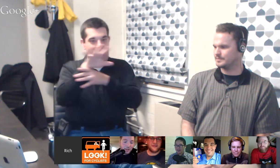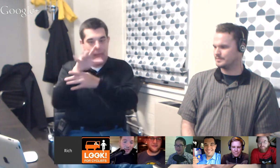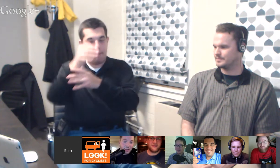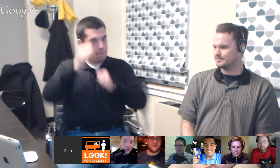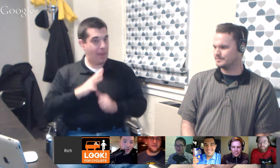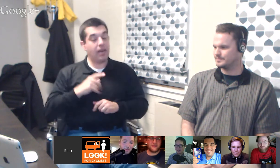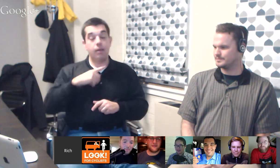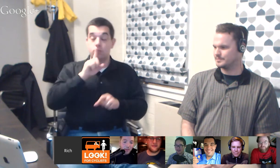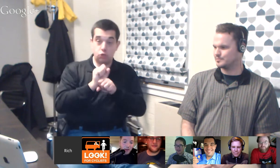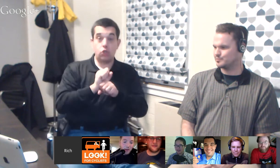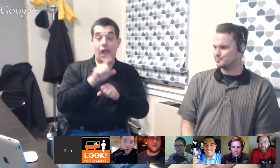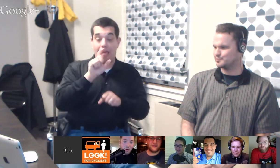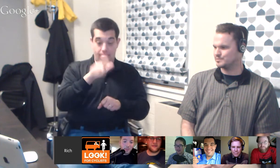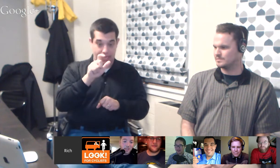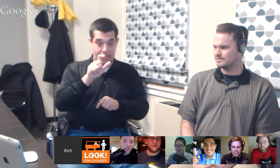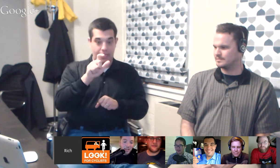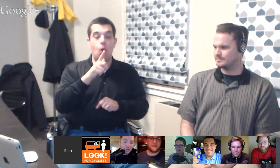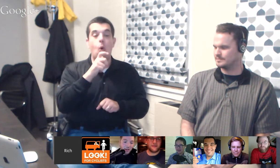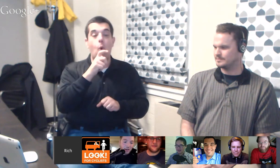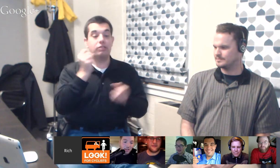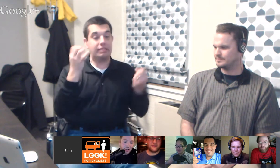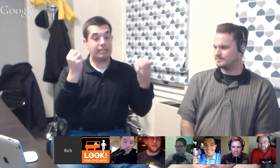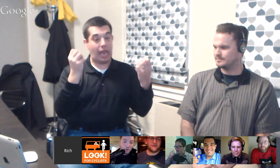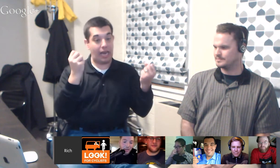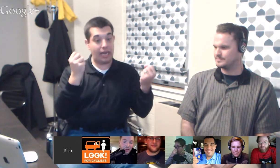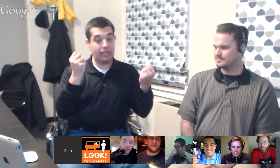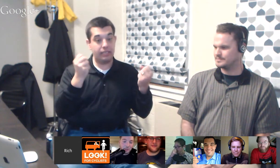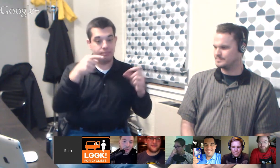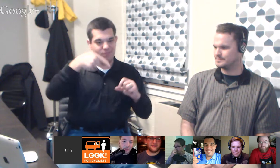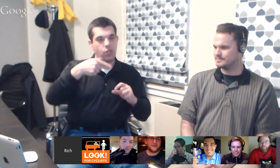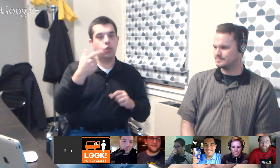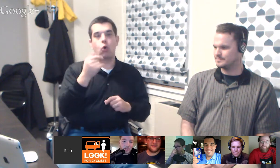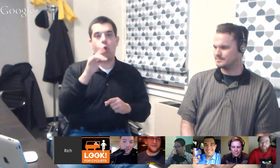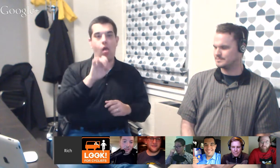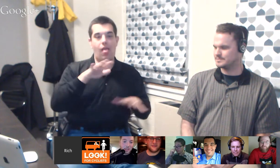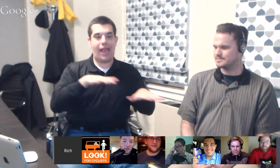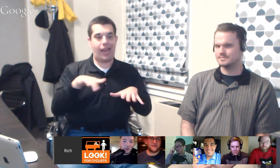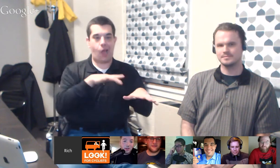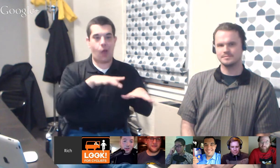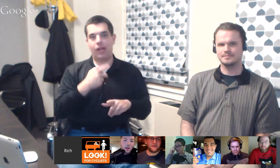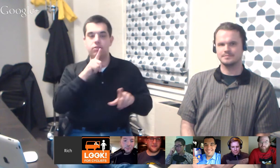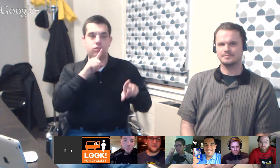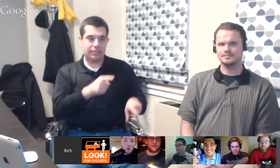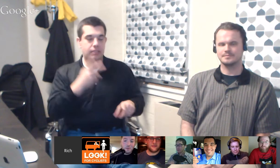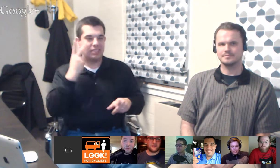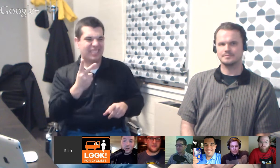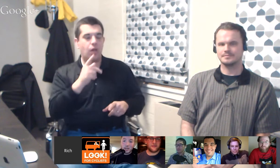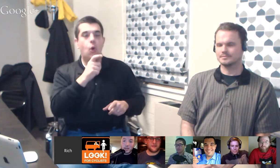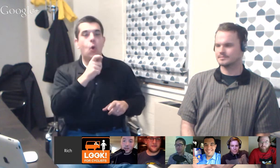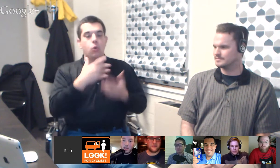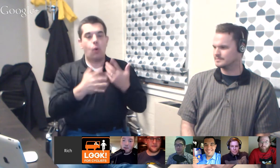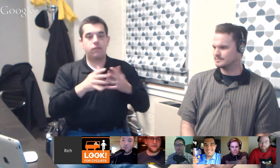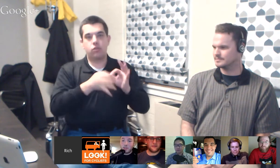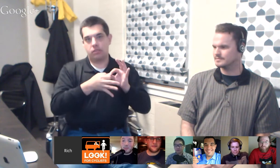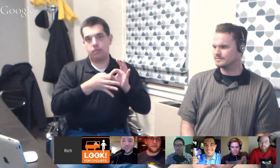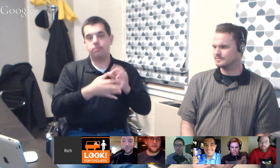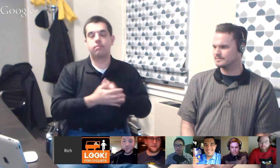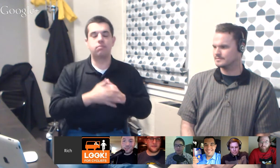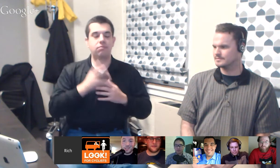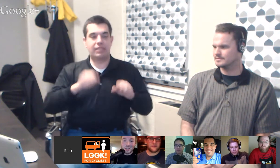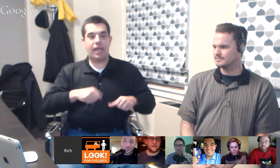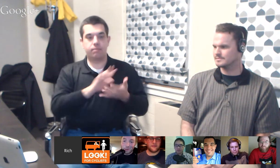when I click on whoever's signing in Google Hangout, so that the viewers outside can see whoever's signing, and that way we can